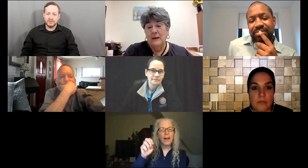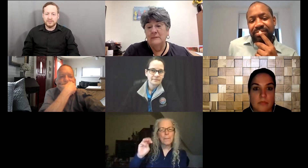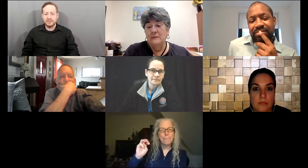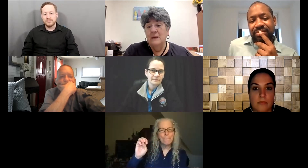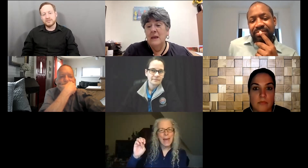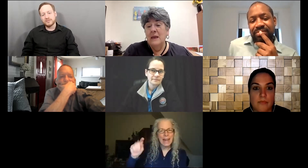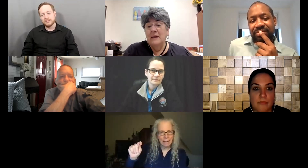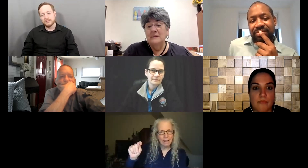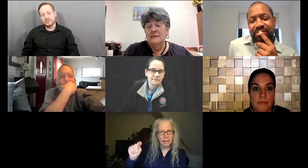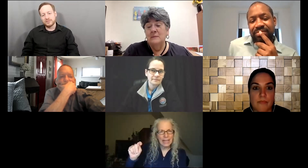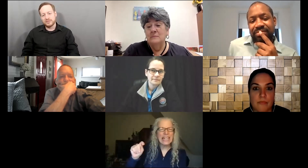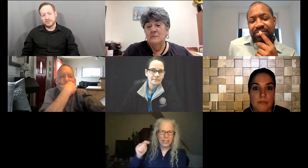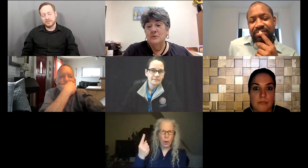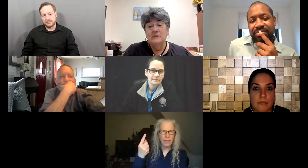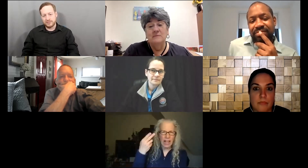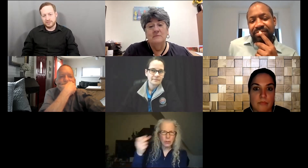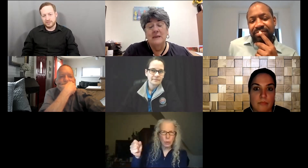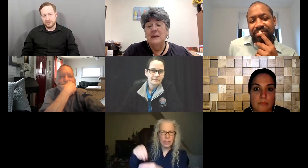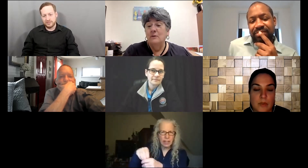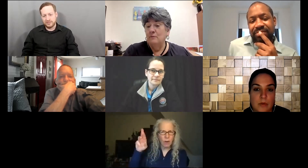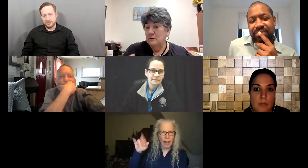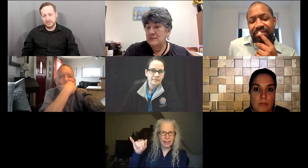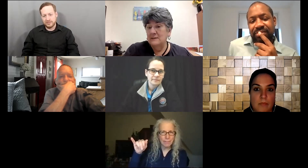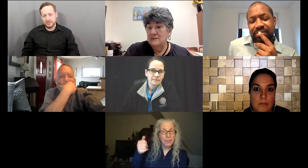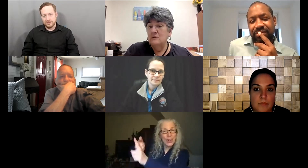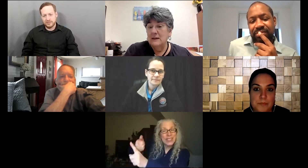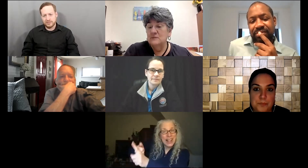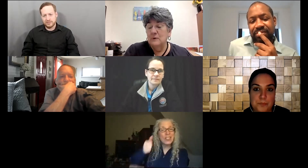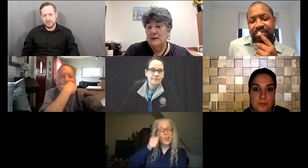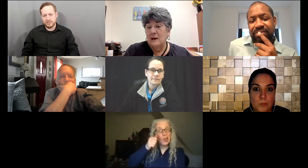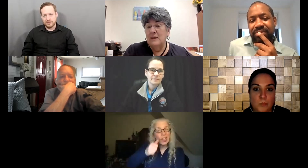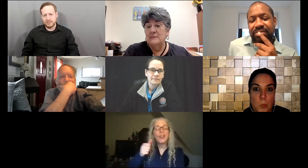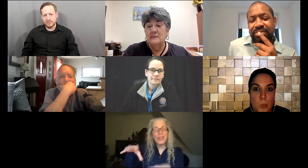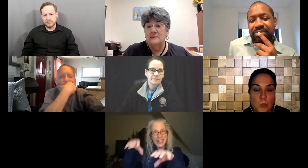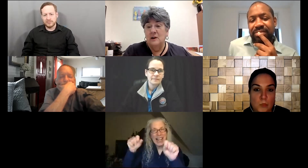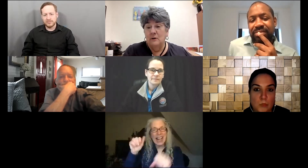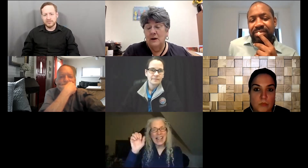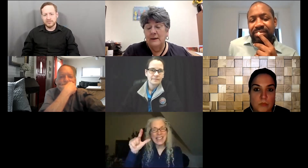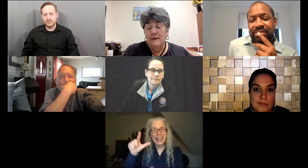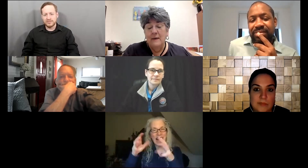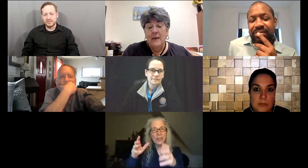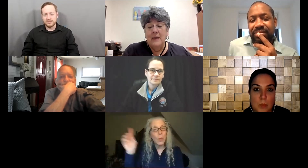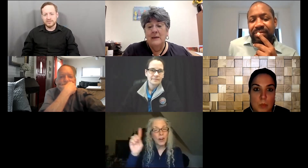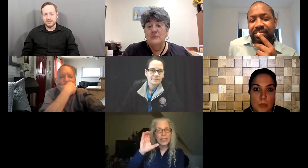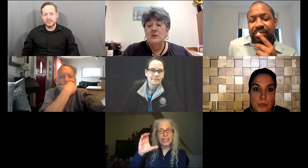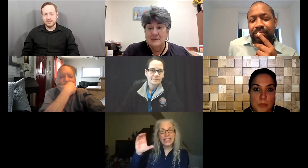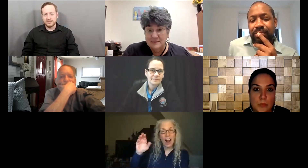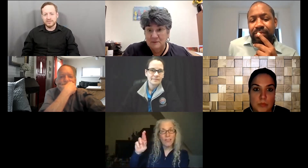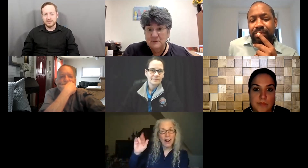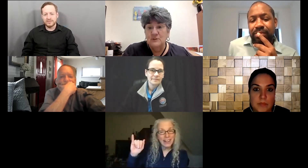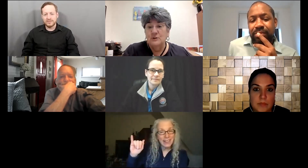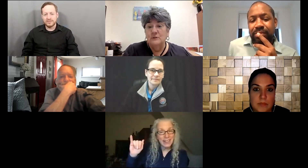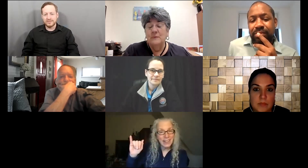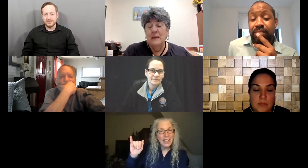Rhode Island. And she's taking her first ASL class right now at CCRI, and she has a